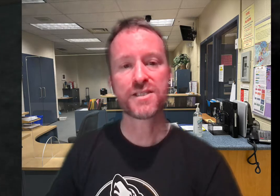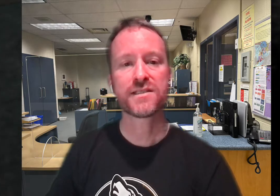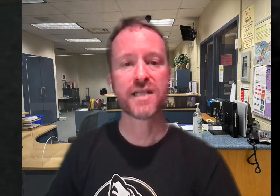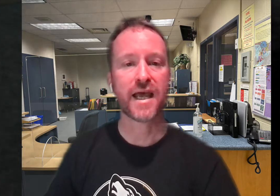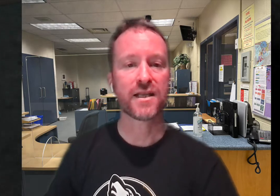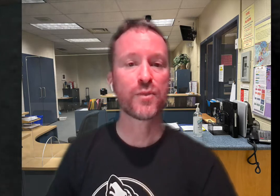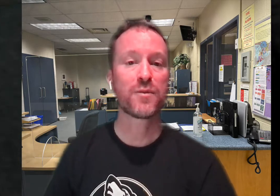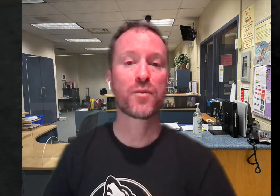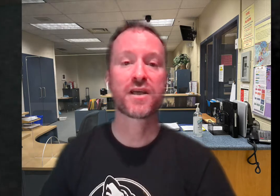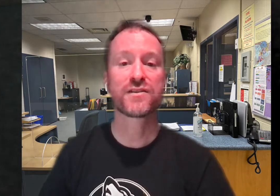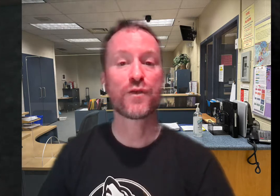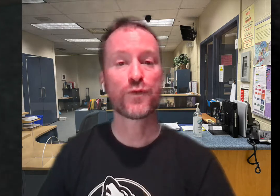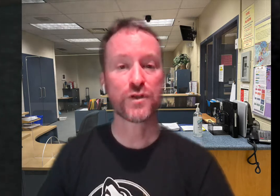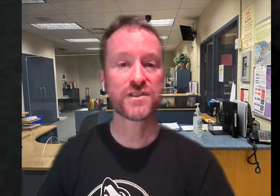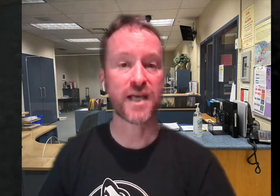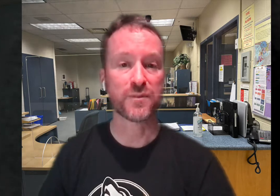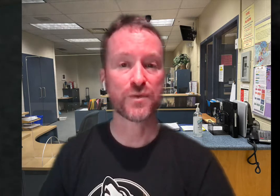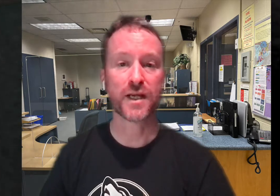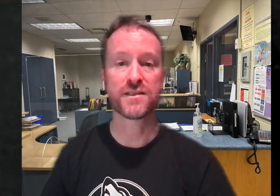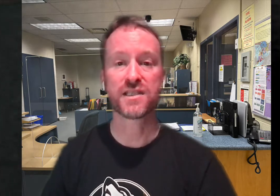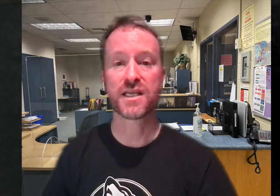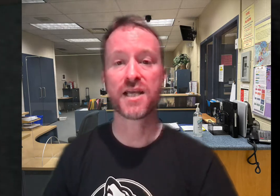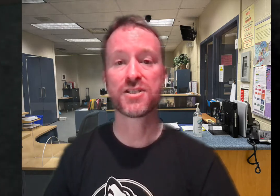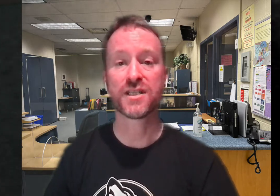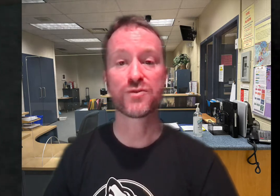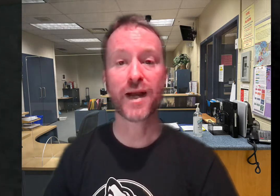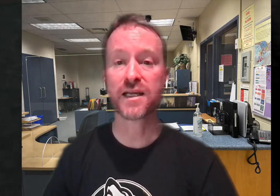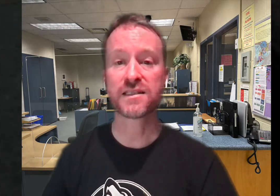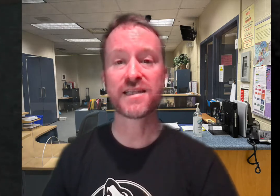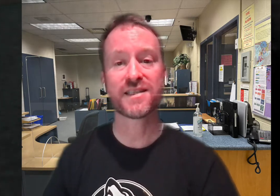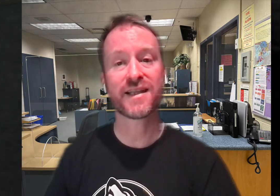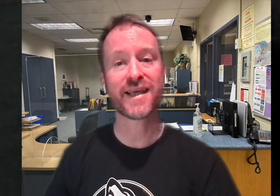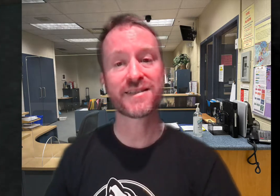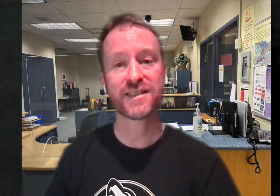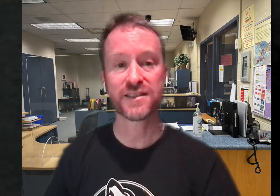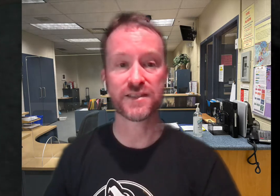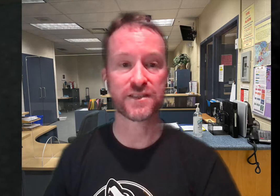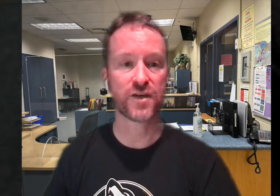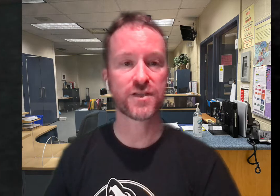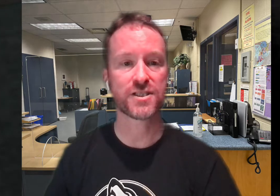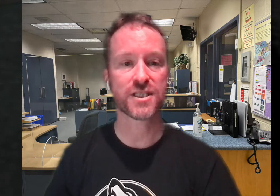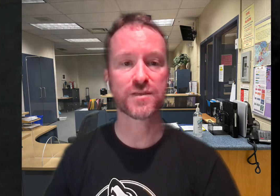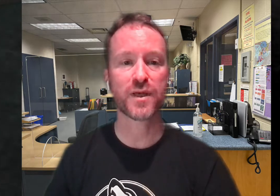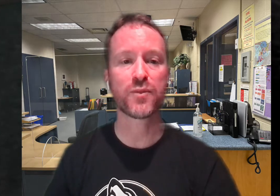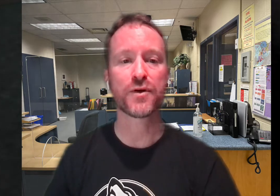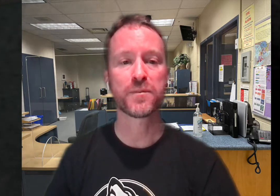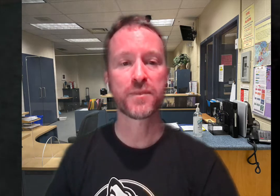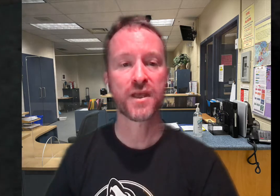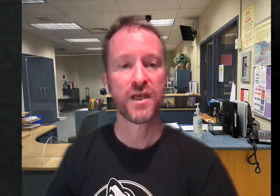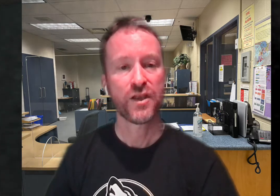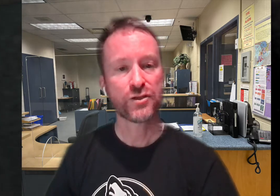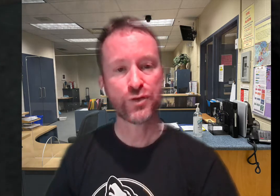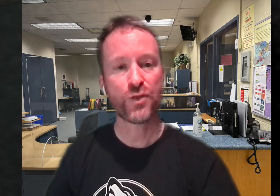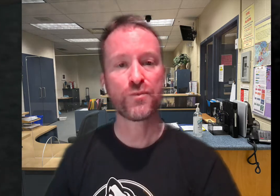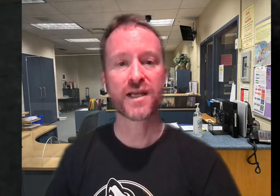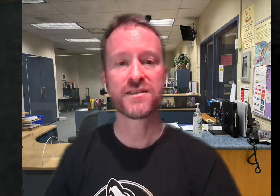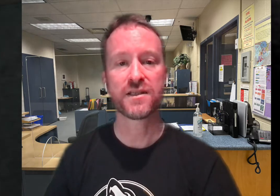this land and the people because the first step to reconciliation is recognizing the existence of Indigenous people. The Truth and